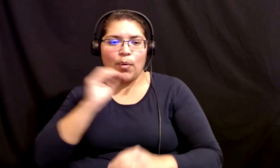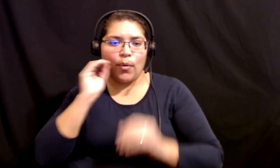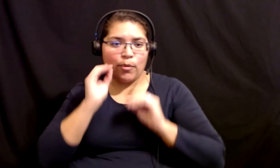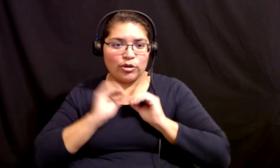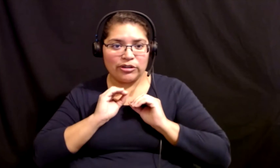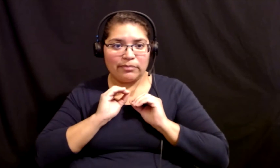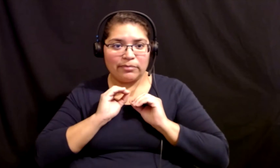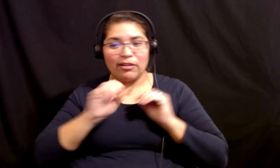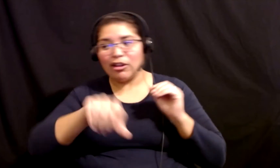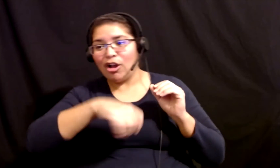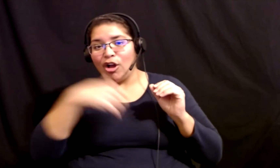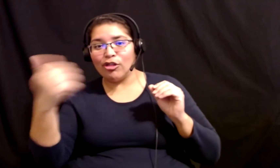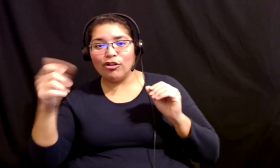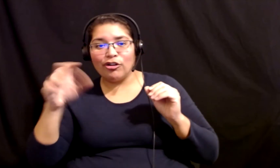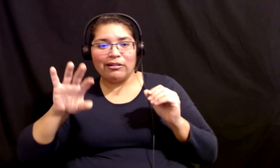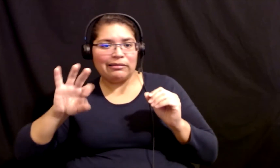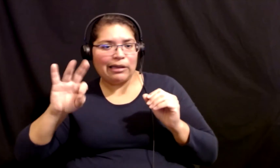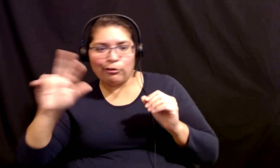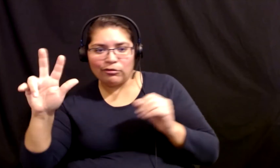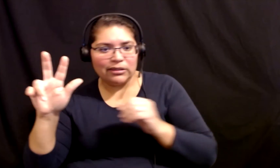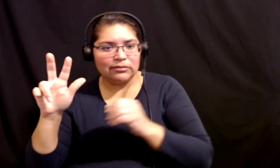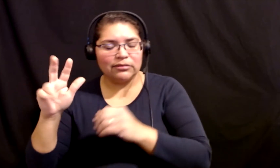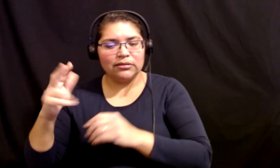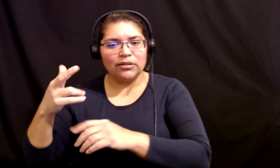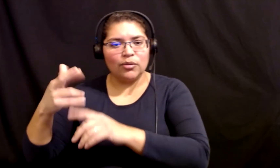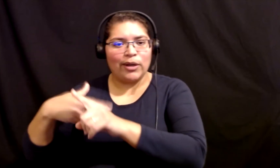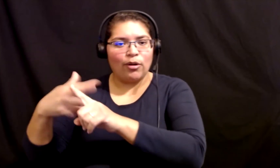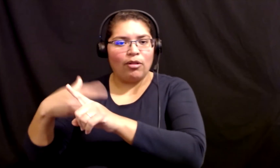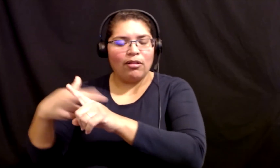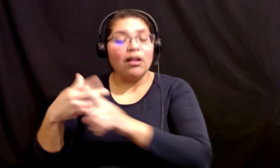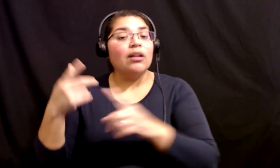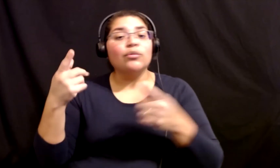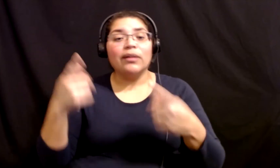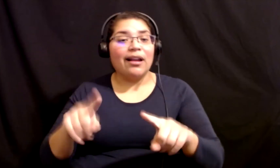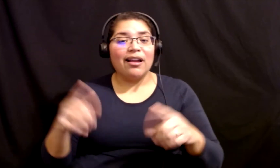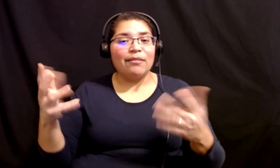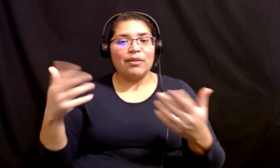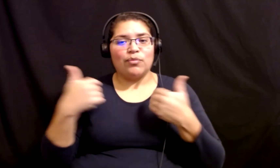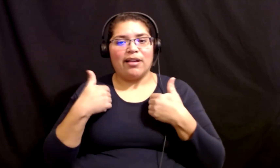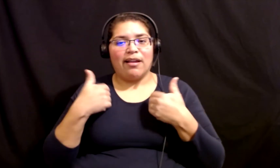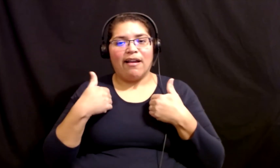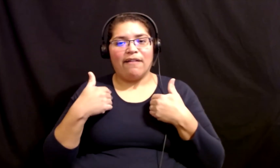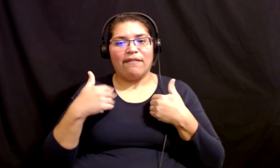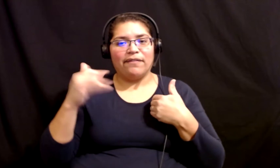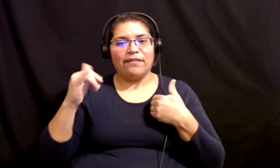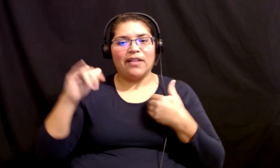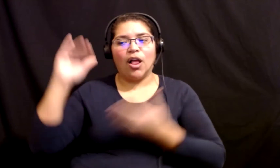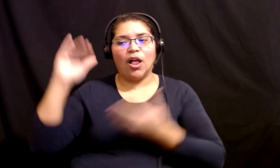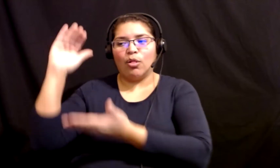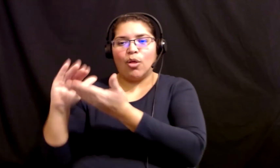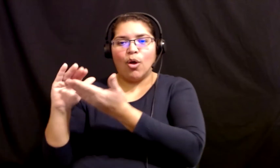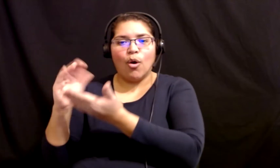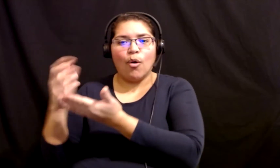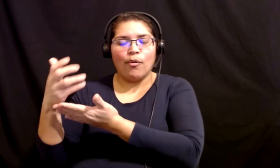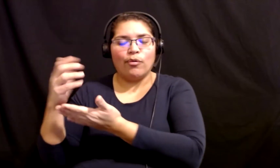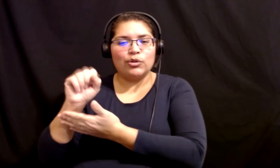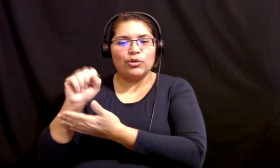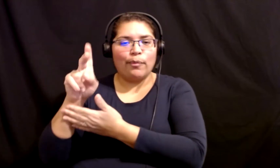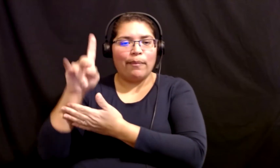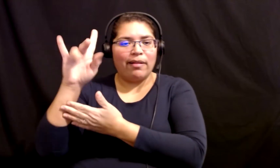was rental. And so when we do that, what happens is we have this lowered supply of